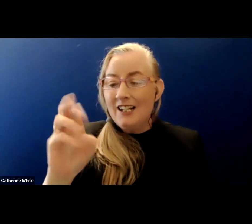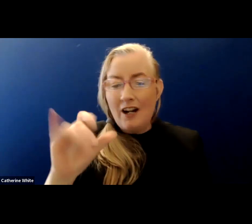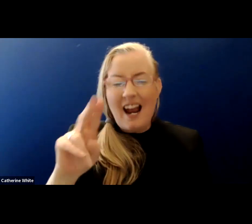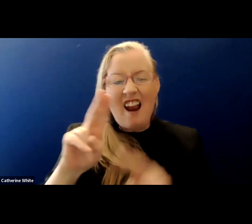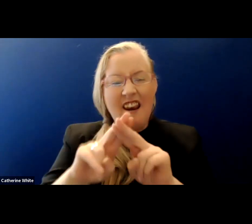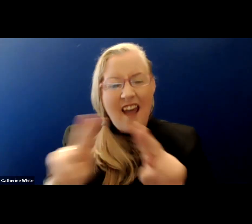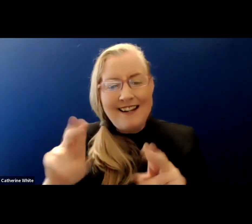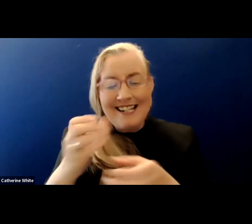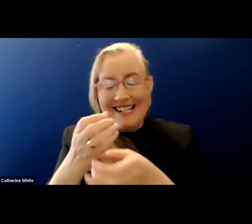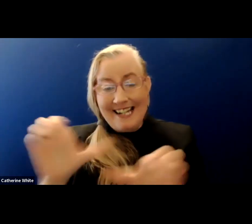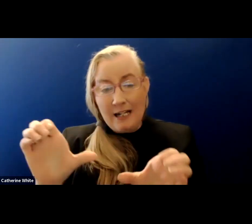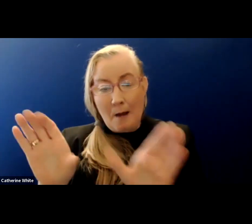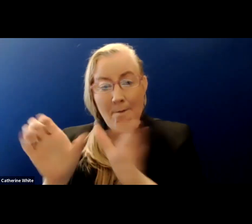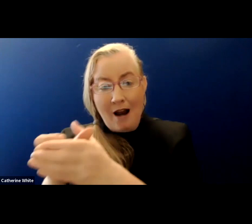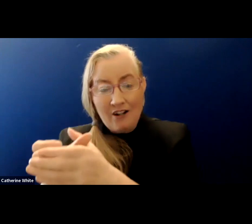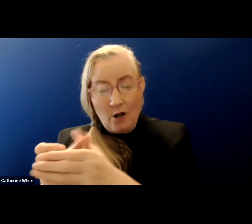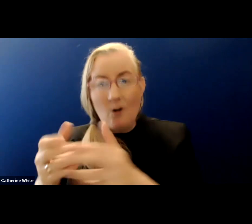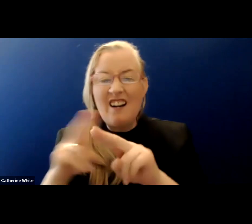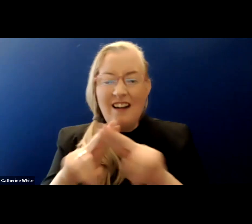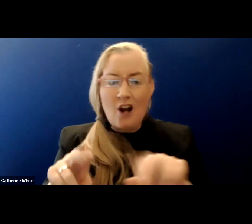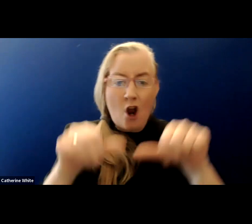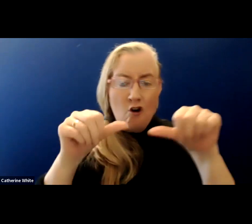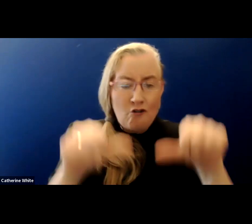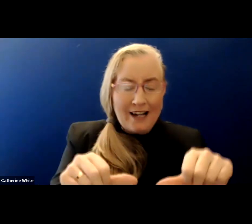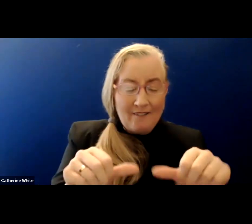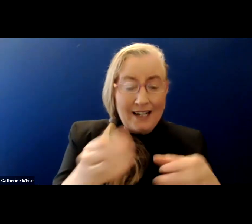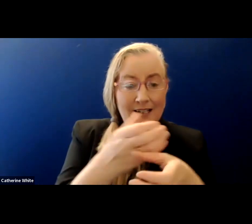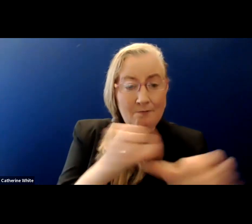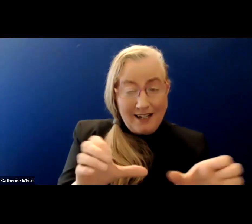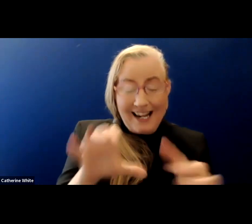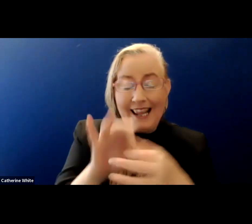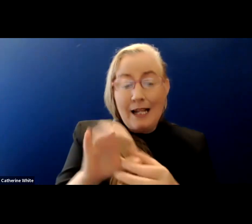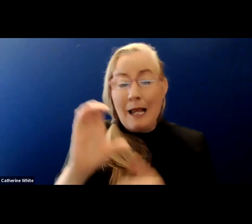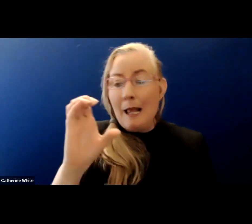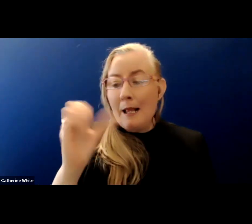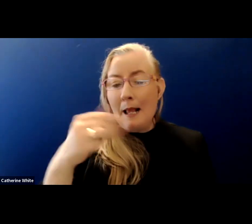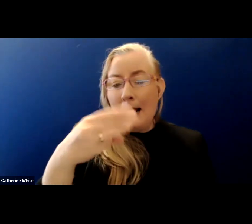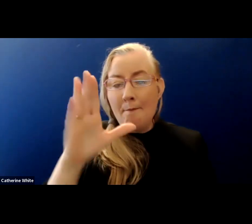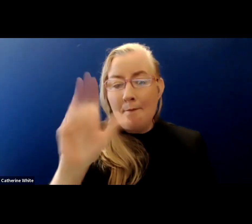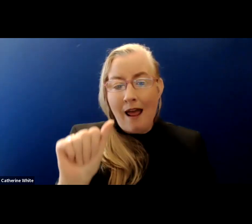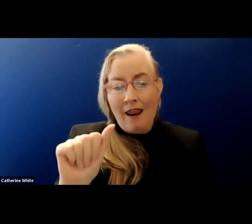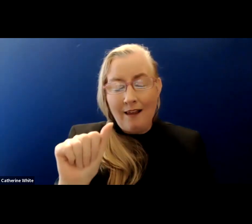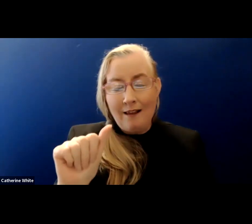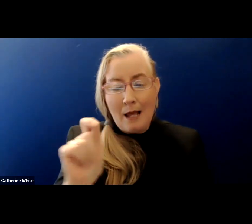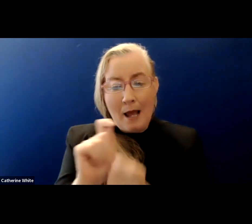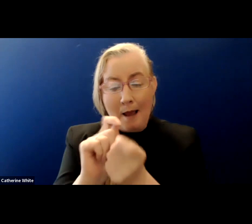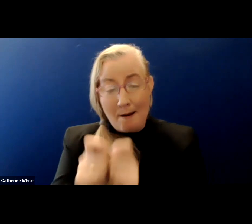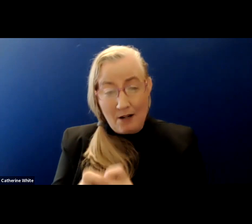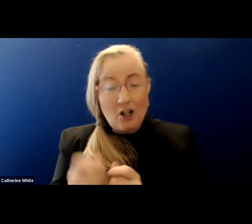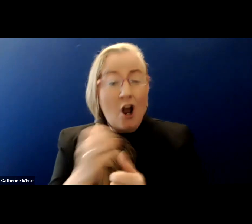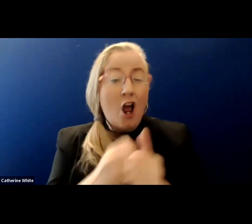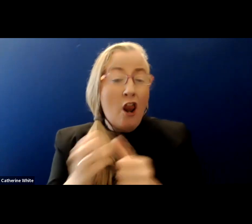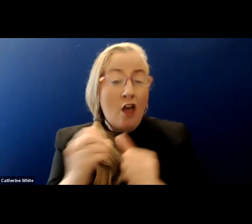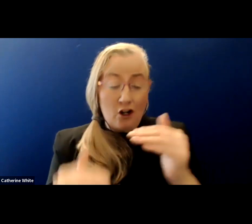non-state party or a non-ratifying state to the Kampala amendments. Another threshold which would have to